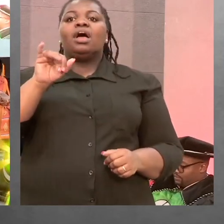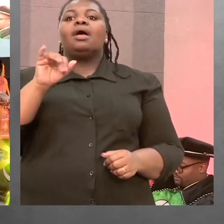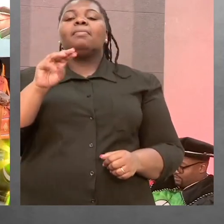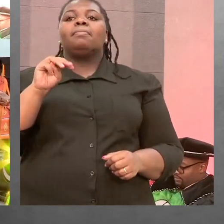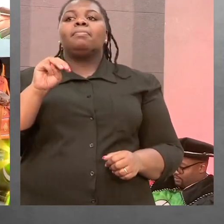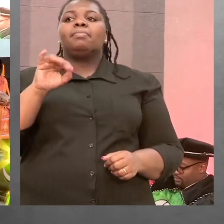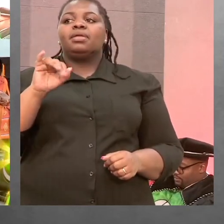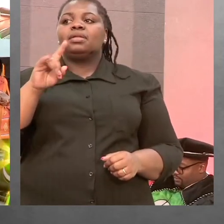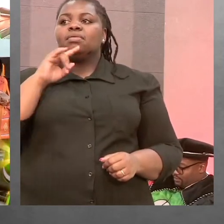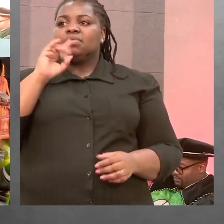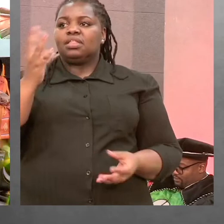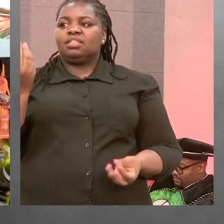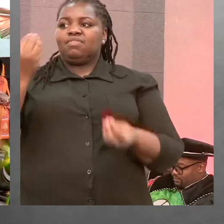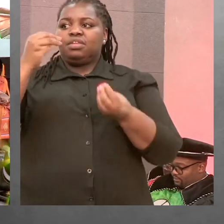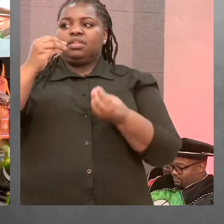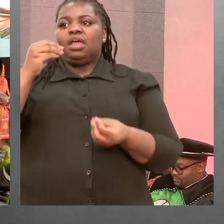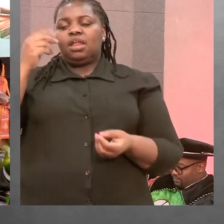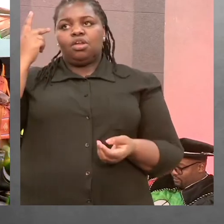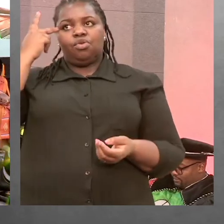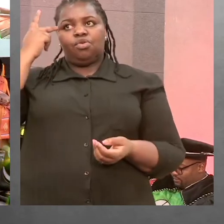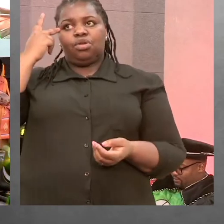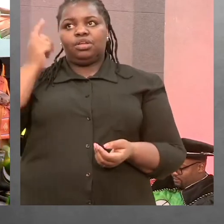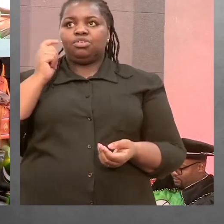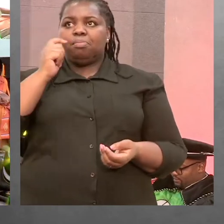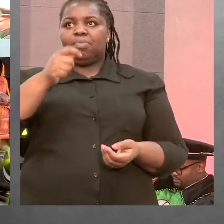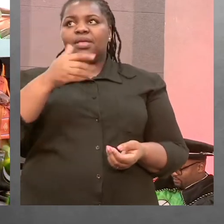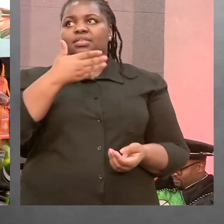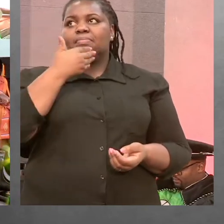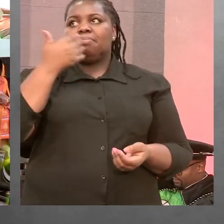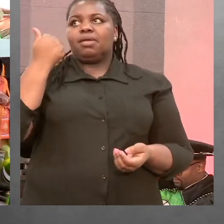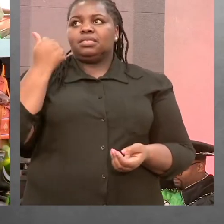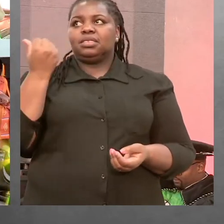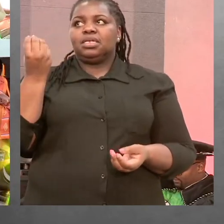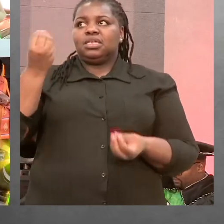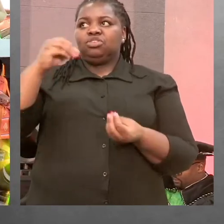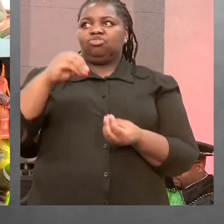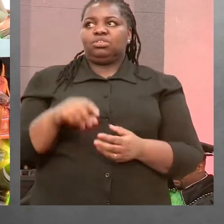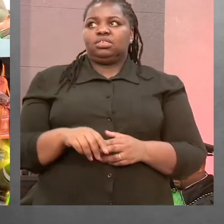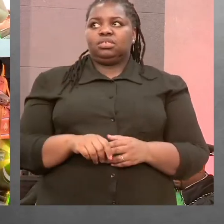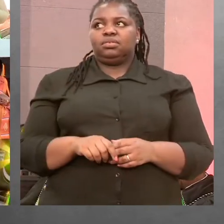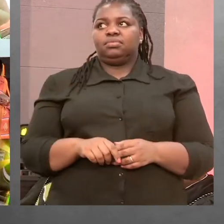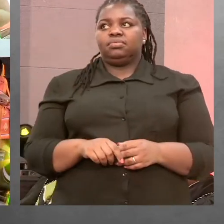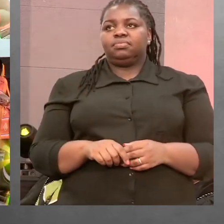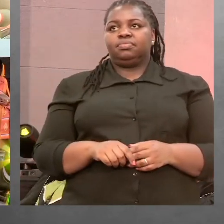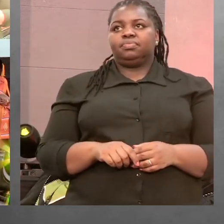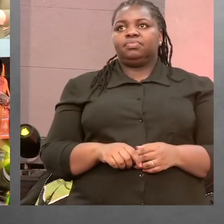an investment in knowledge pays the best interest.